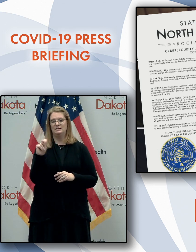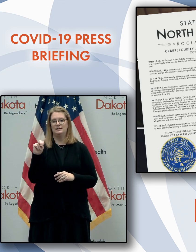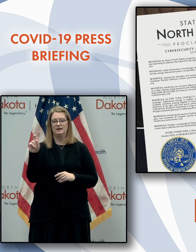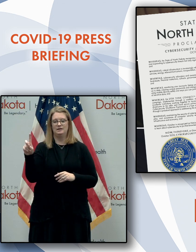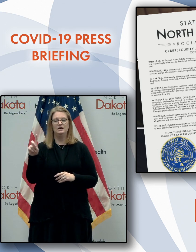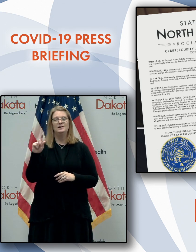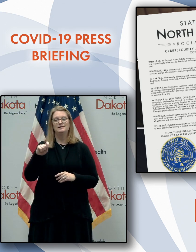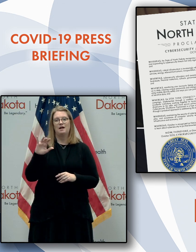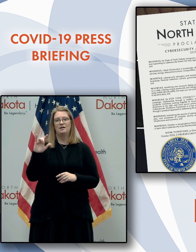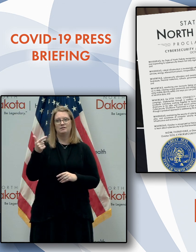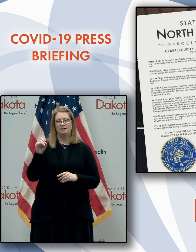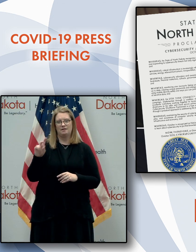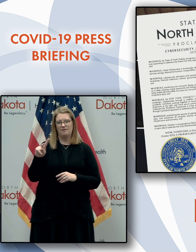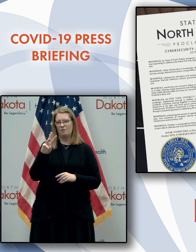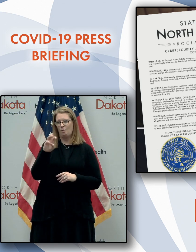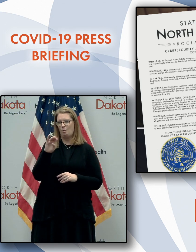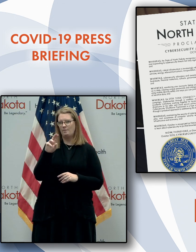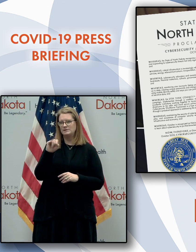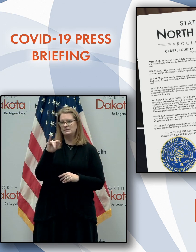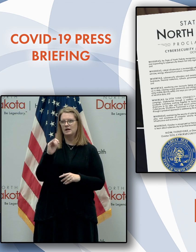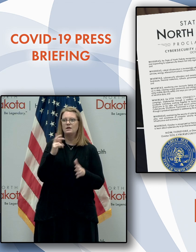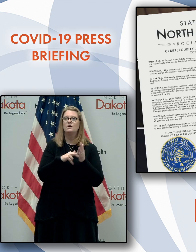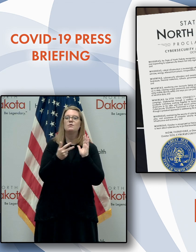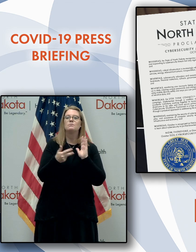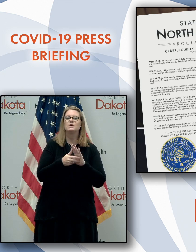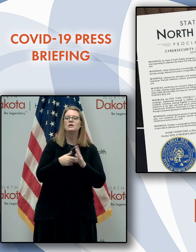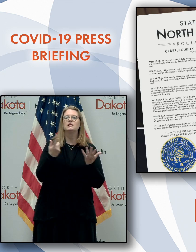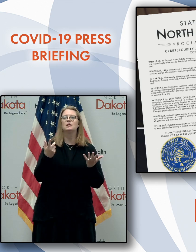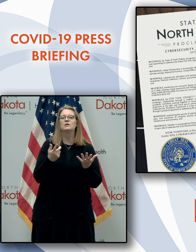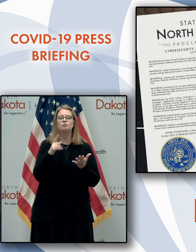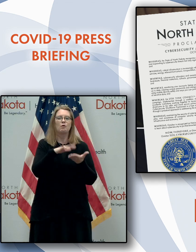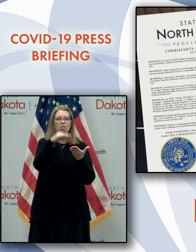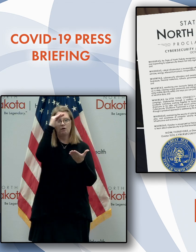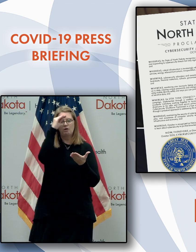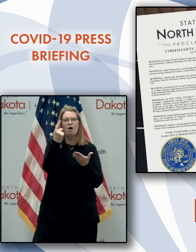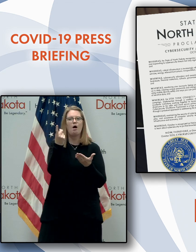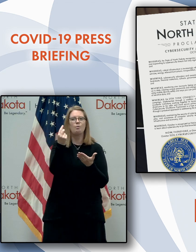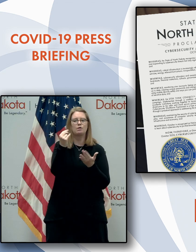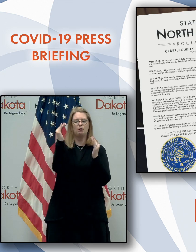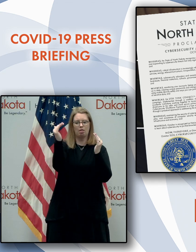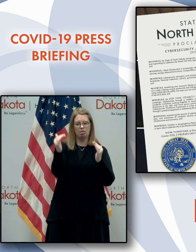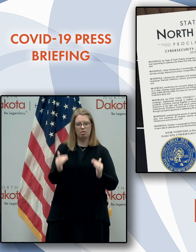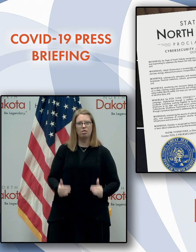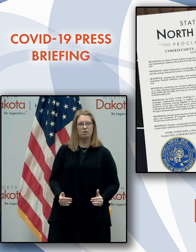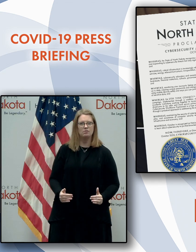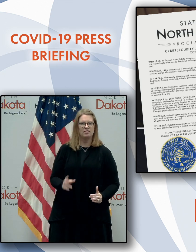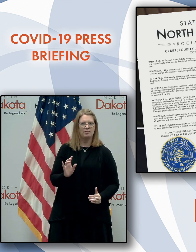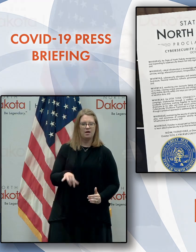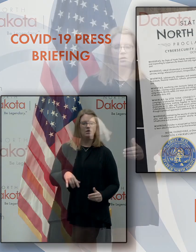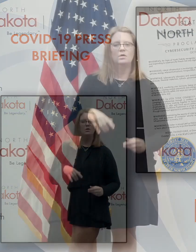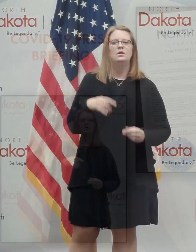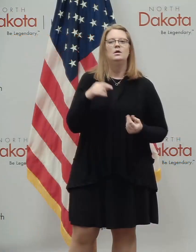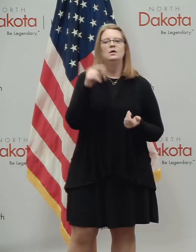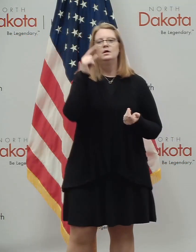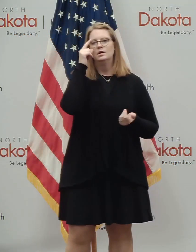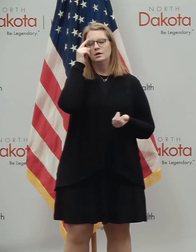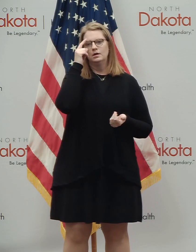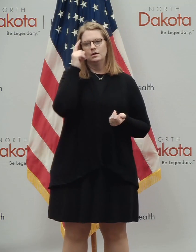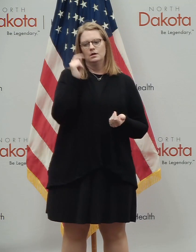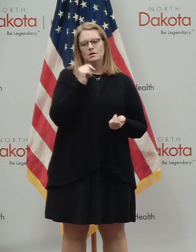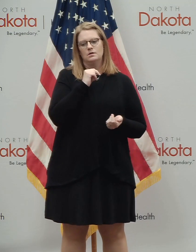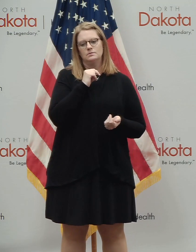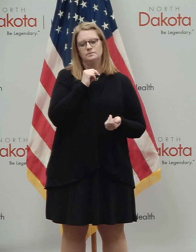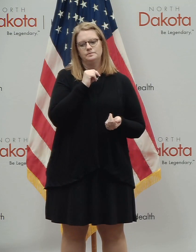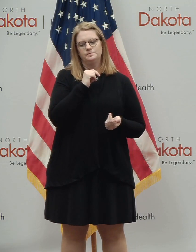defend.nd.gov website. Includes steps where you can learn to defend yourself and families from cyber attacks. This